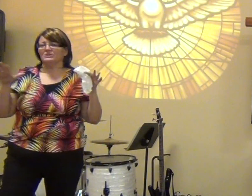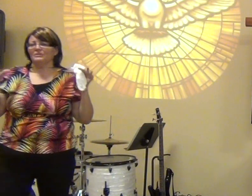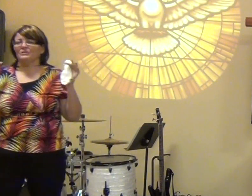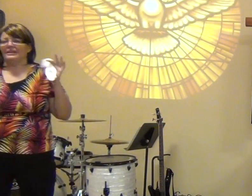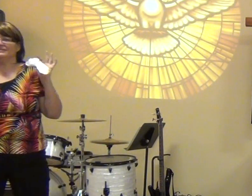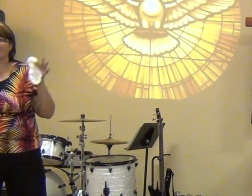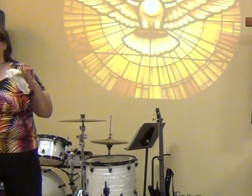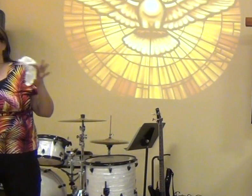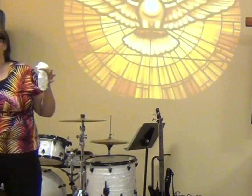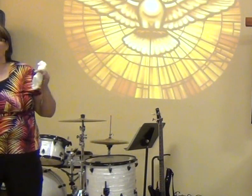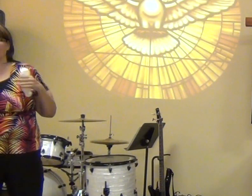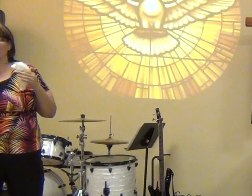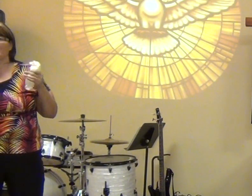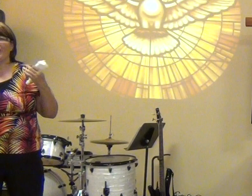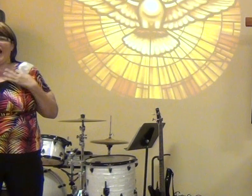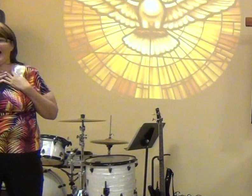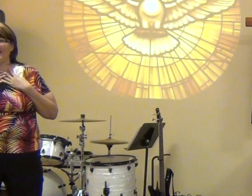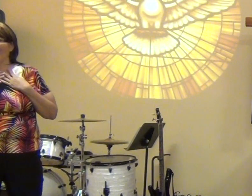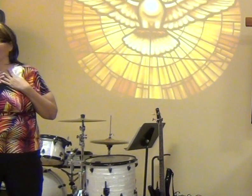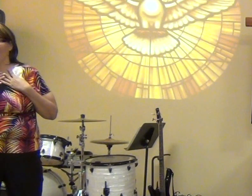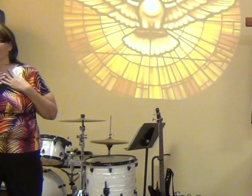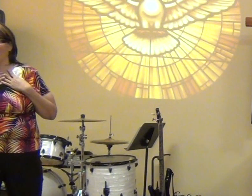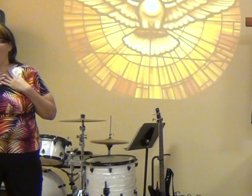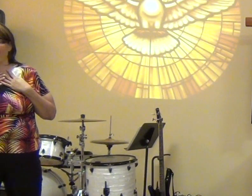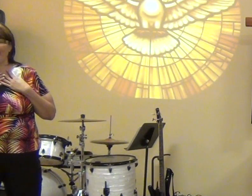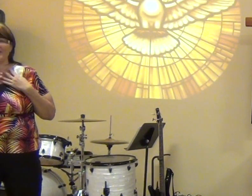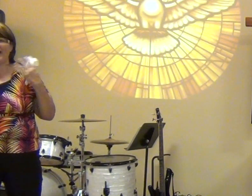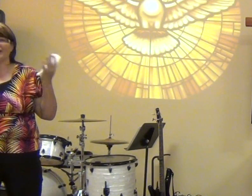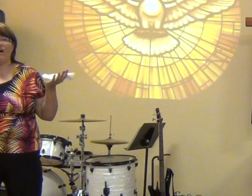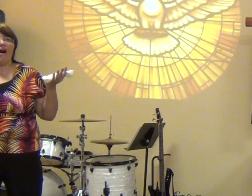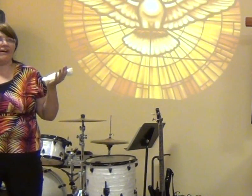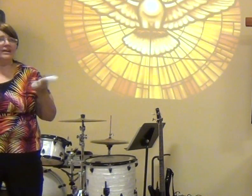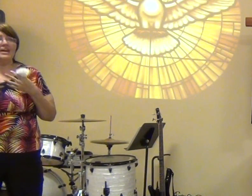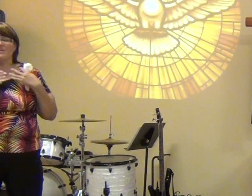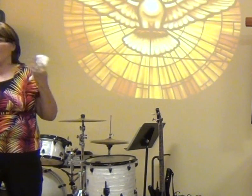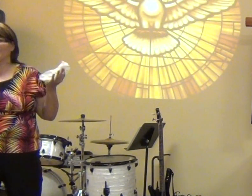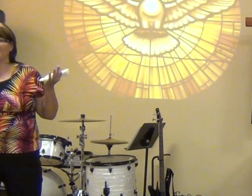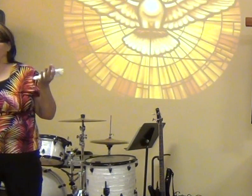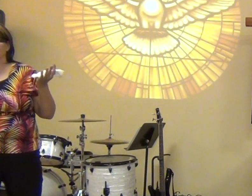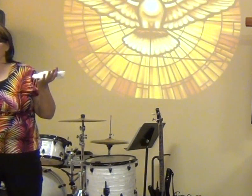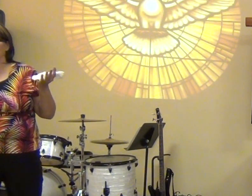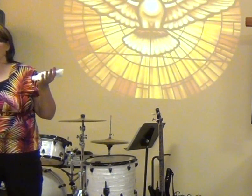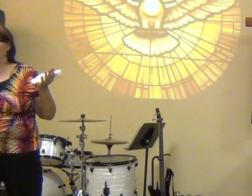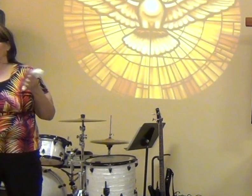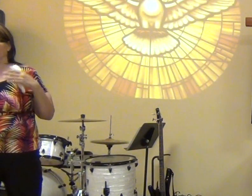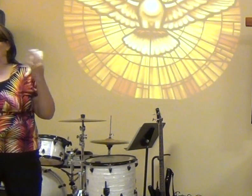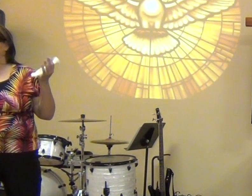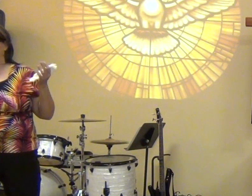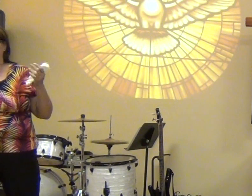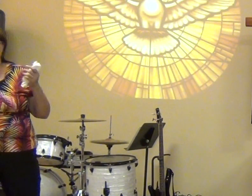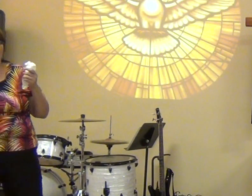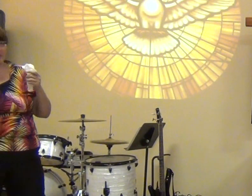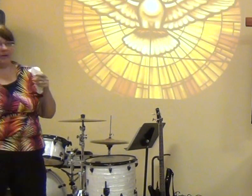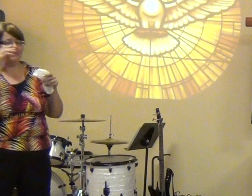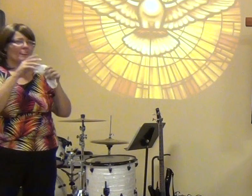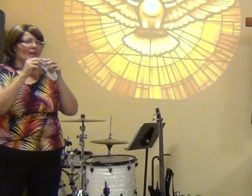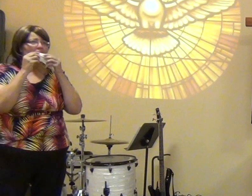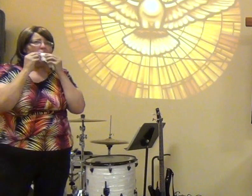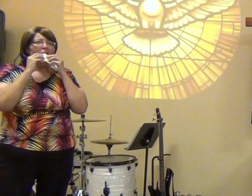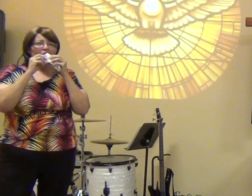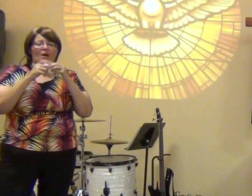for those of you that don't know or are familiar, I haven't had a car. I haven't had a car probably 3-4 years, broke down a long time